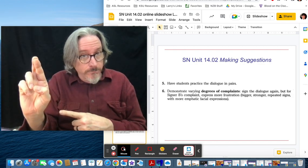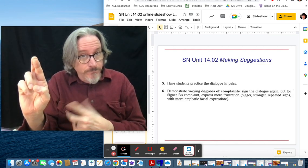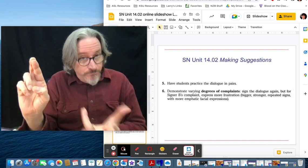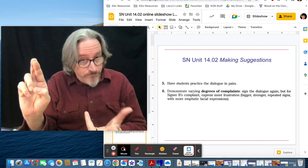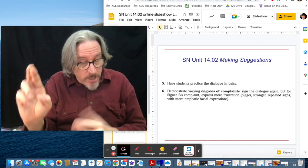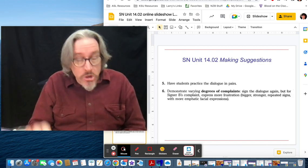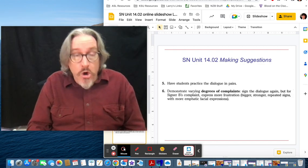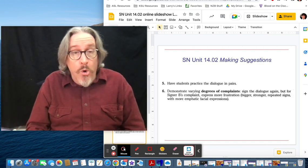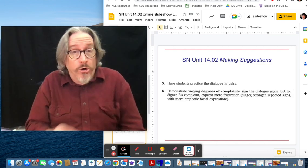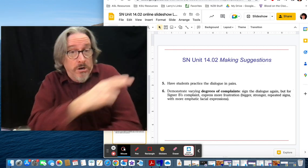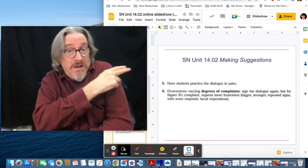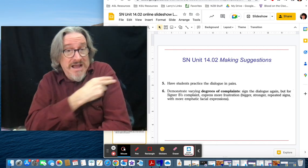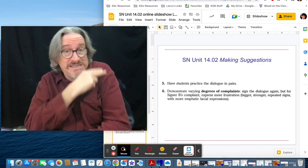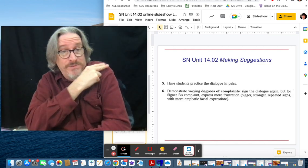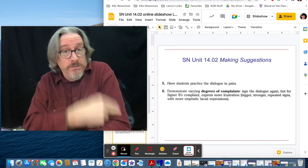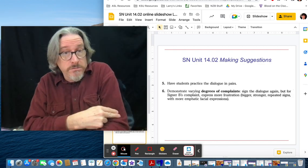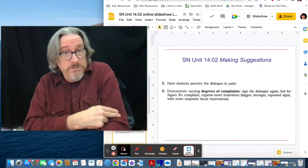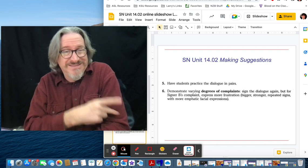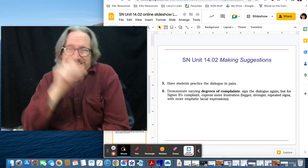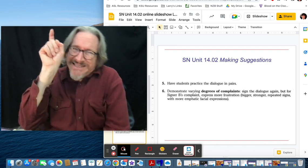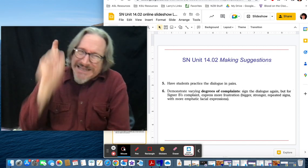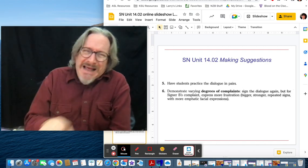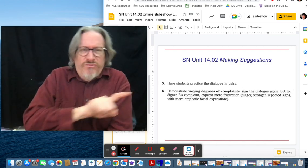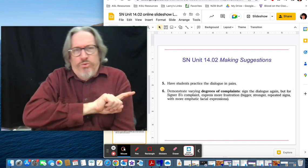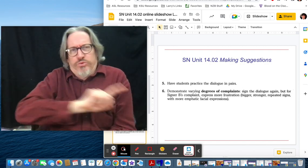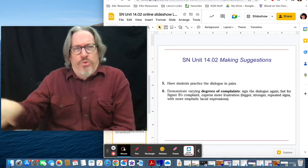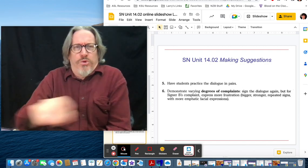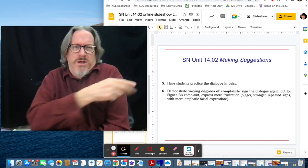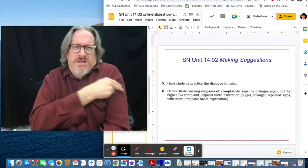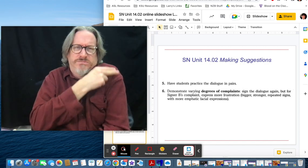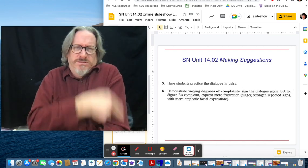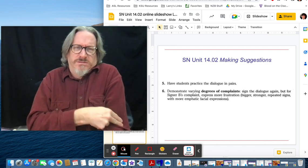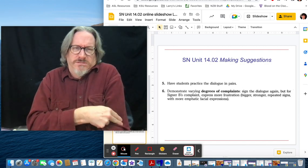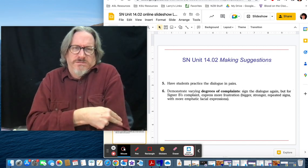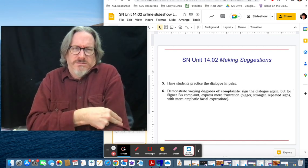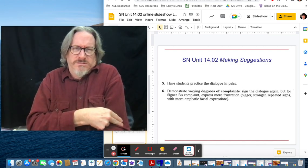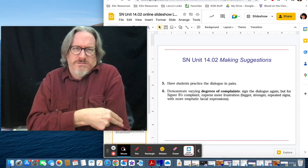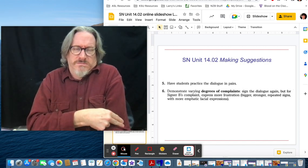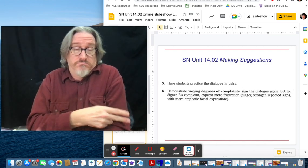ER or hospital. Go hospital.